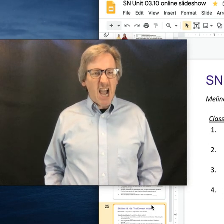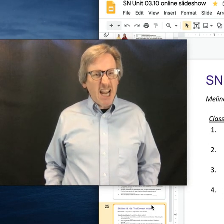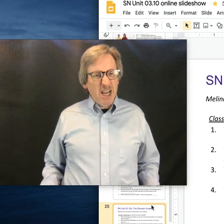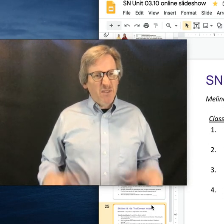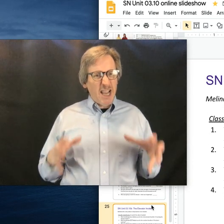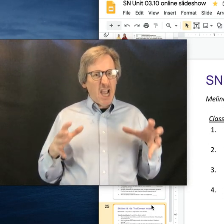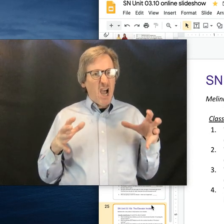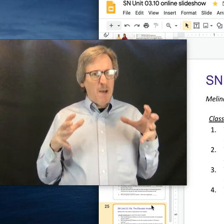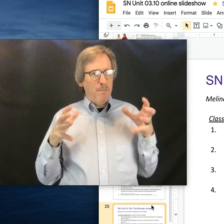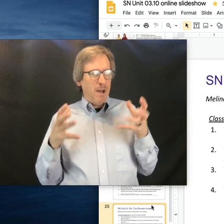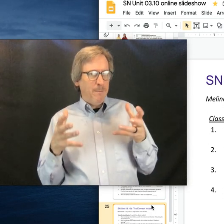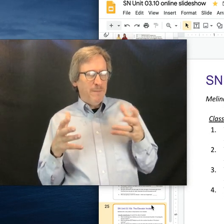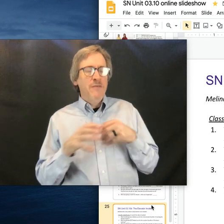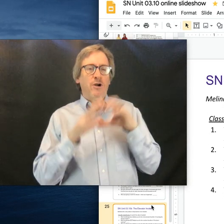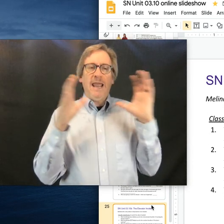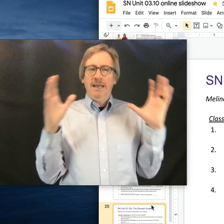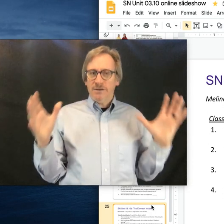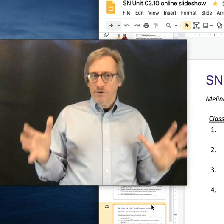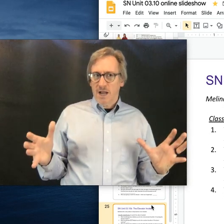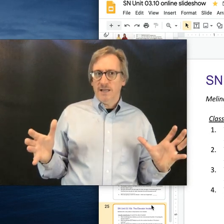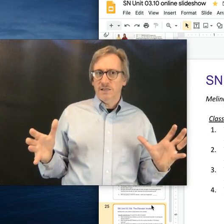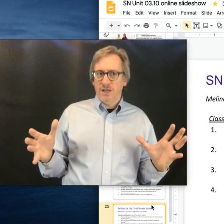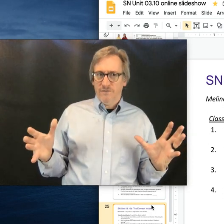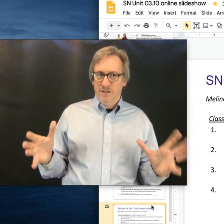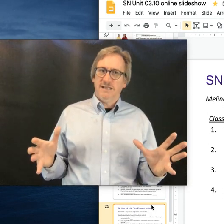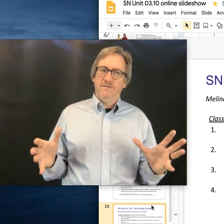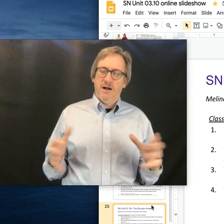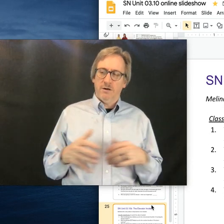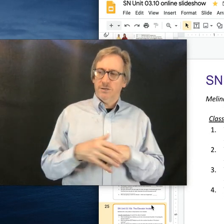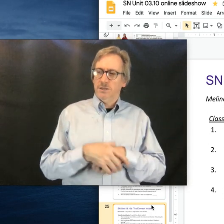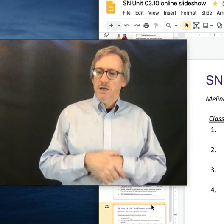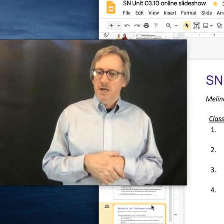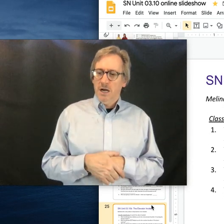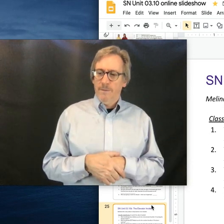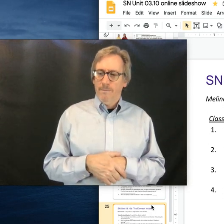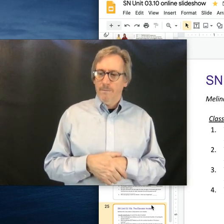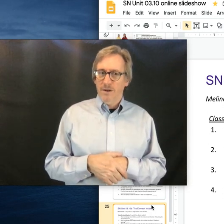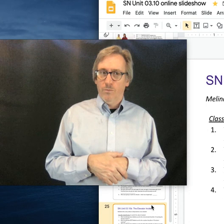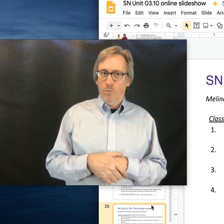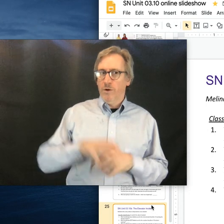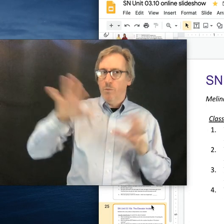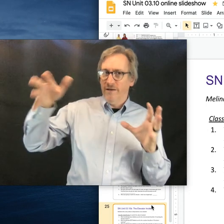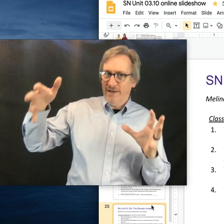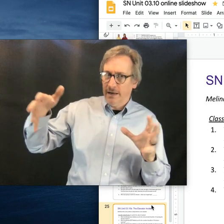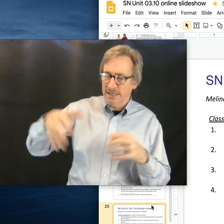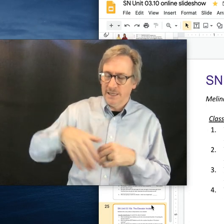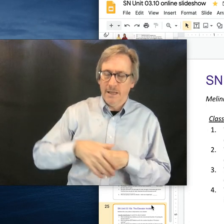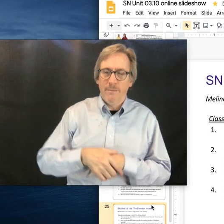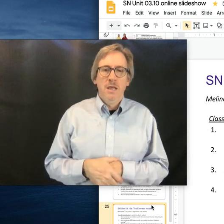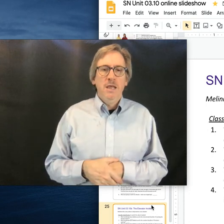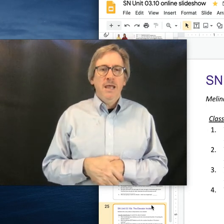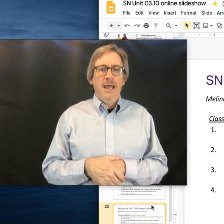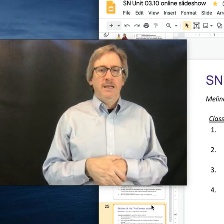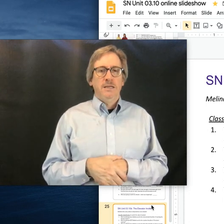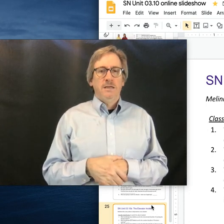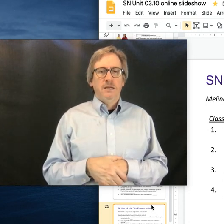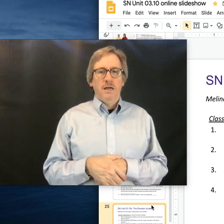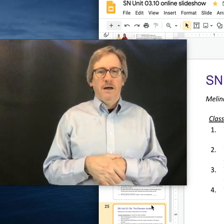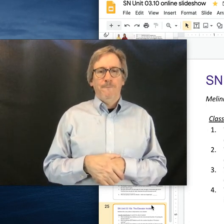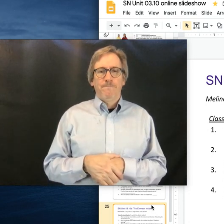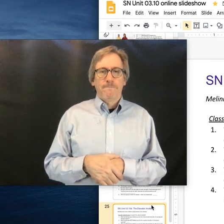that's kind of like a puppet. There are 8 different kinds of classifiers in one way of analyzing them.